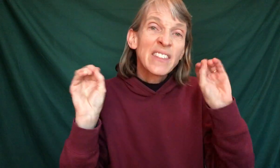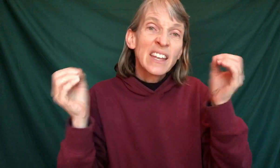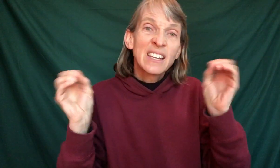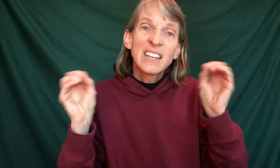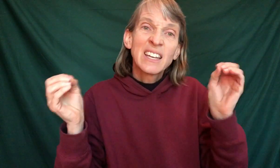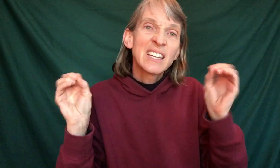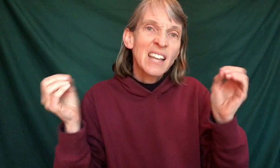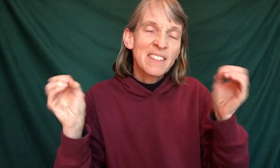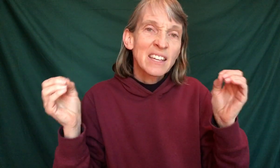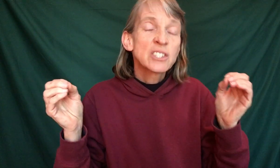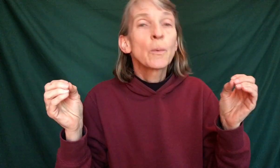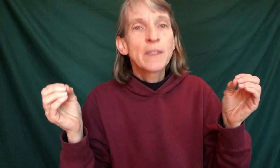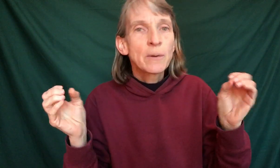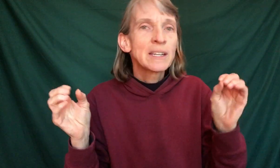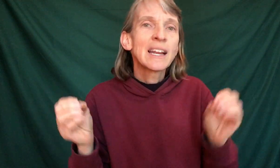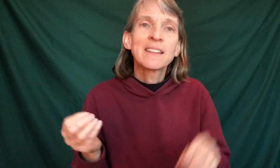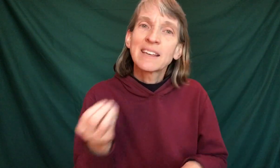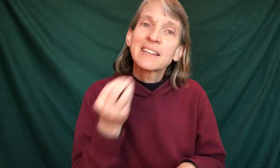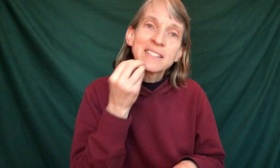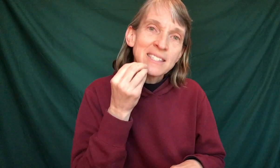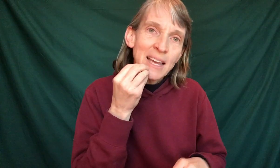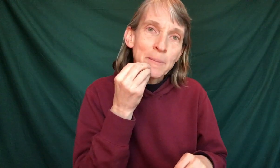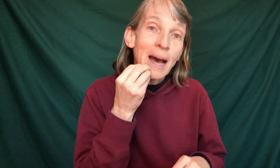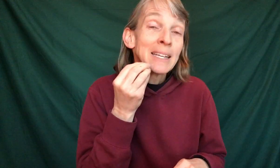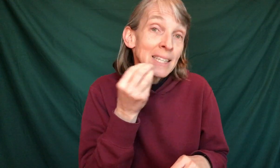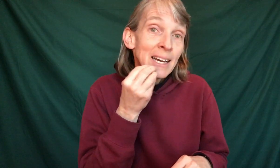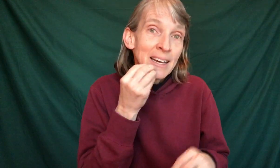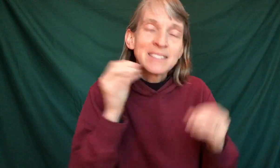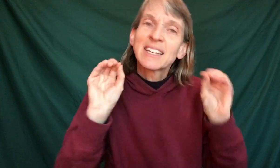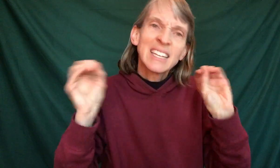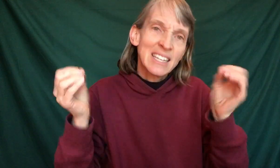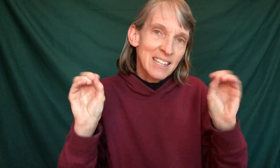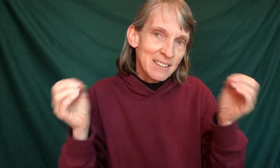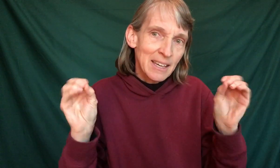then nothing. So without eating anything is the same idea as eating nothing.